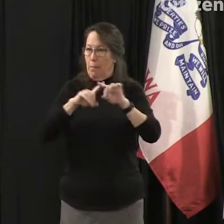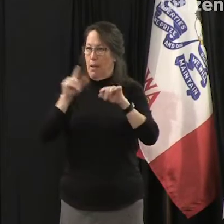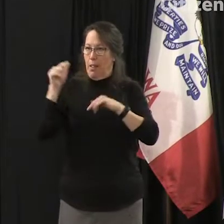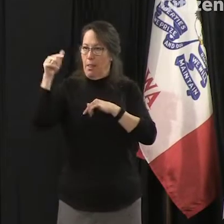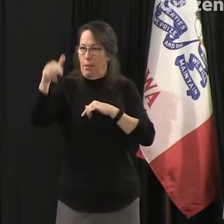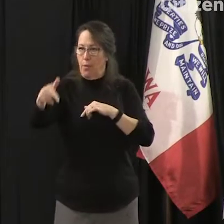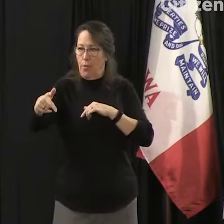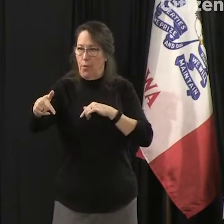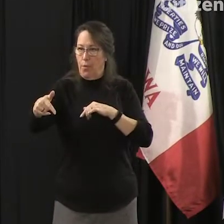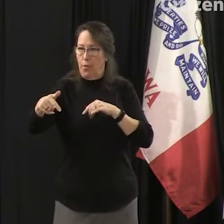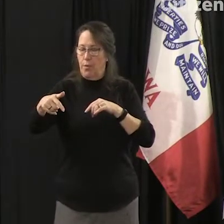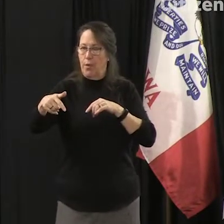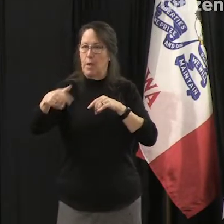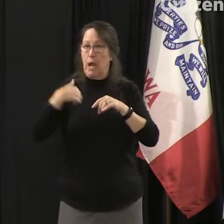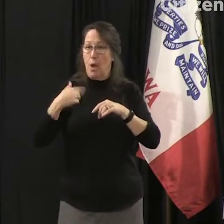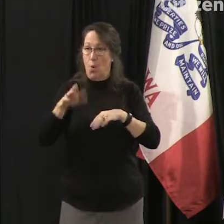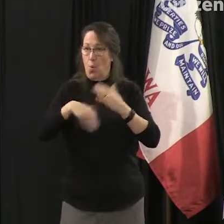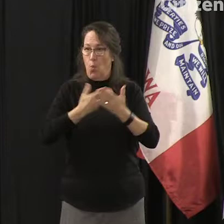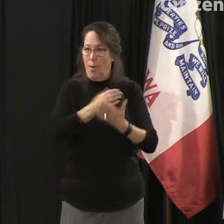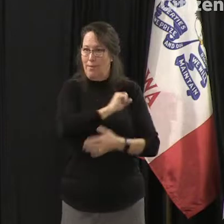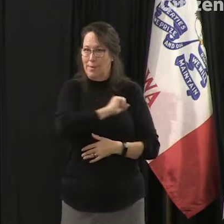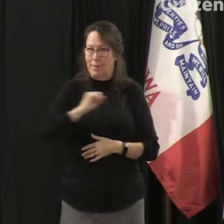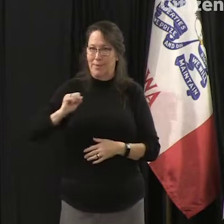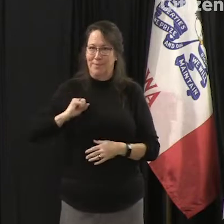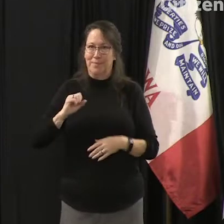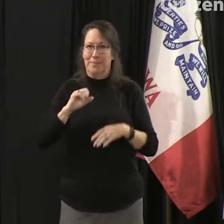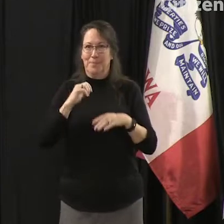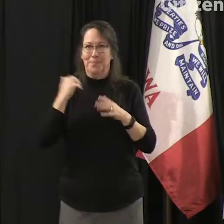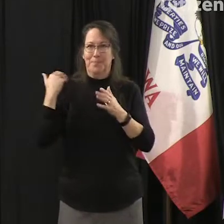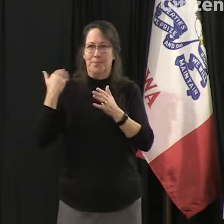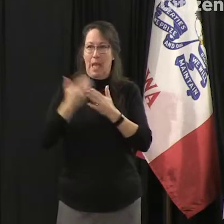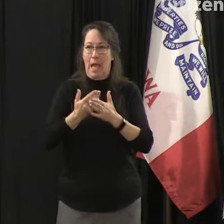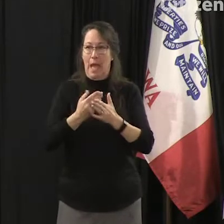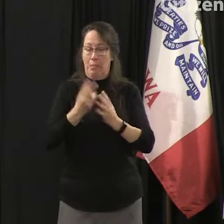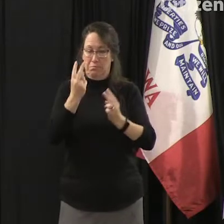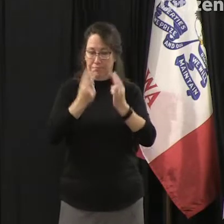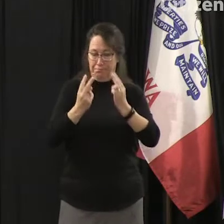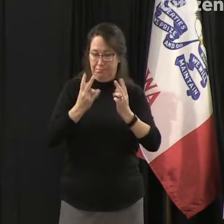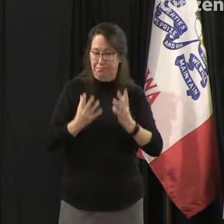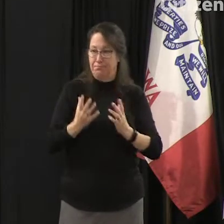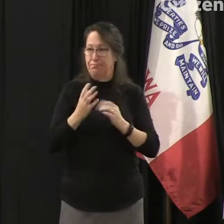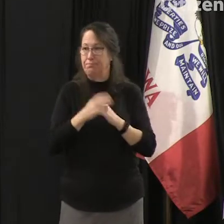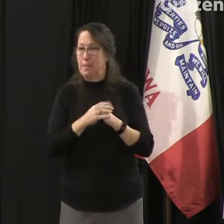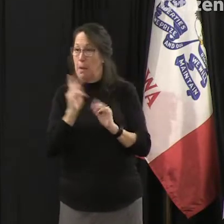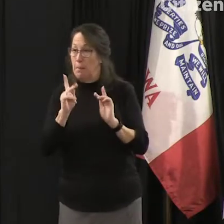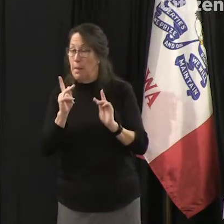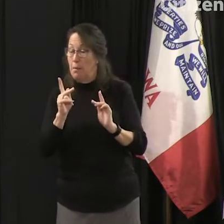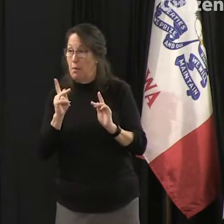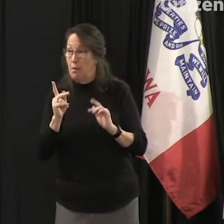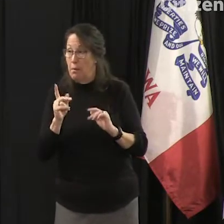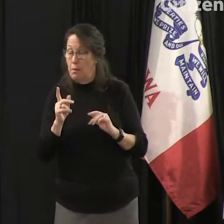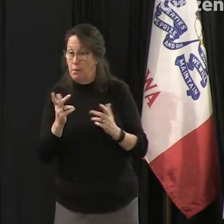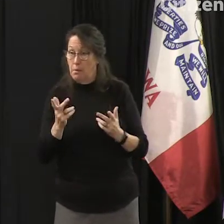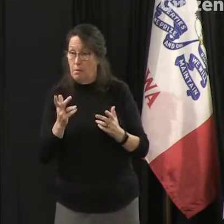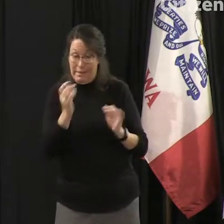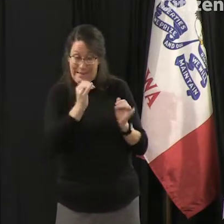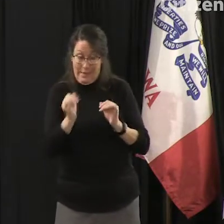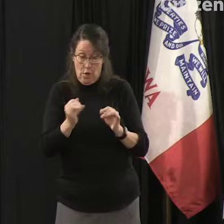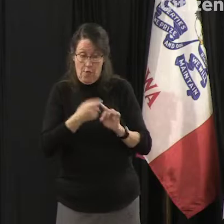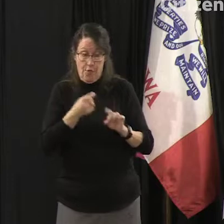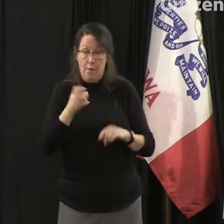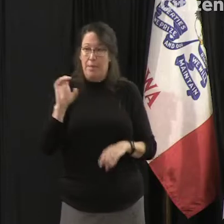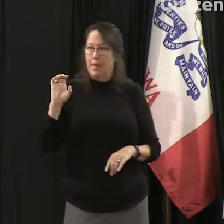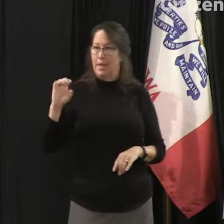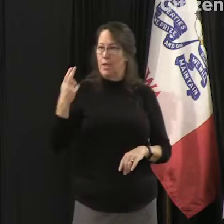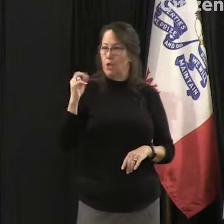on, after I got to the Senate, I was visited by people, individuals from the